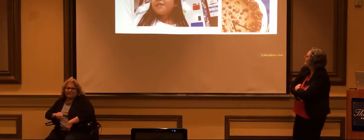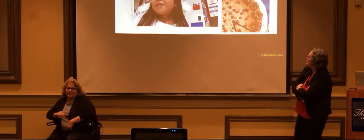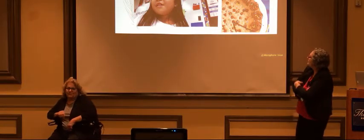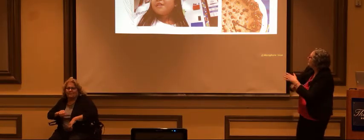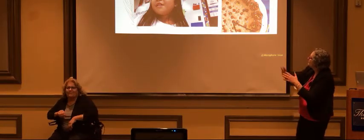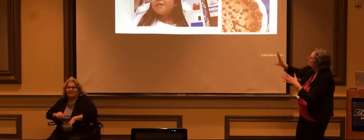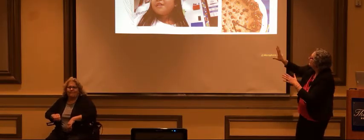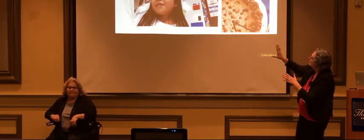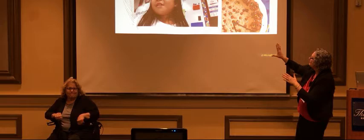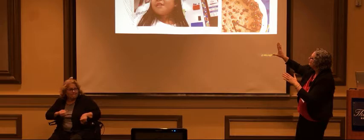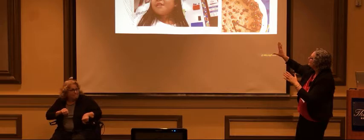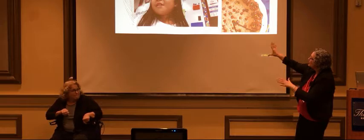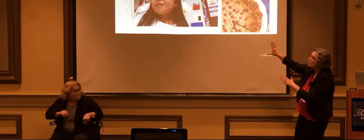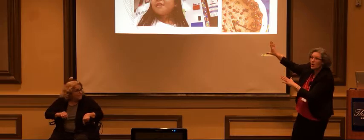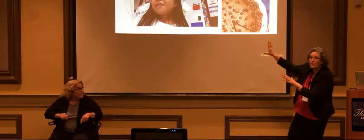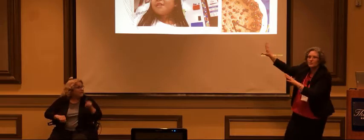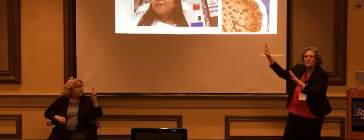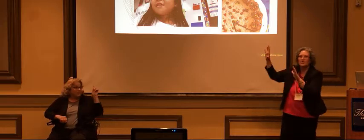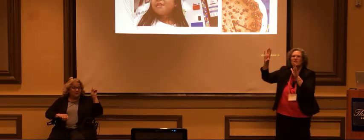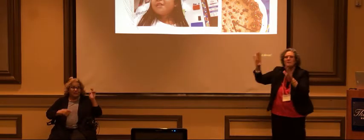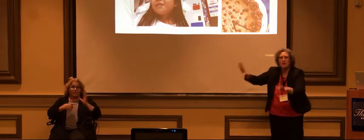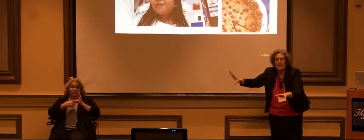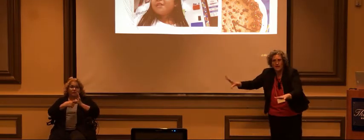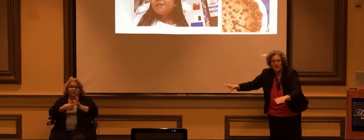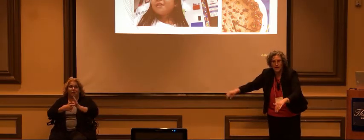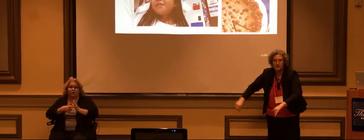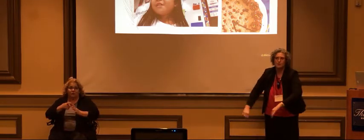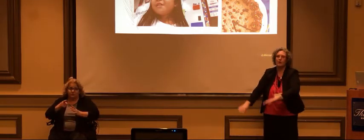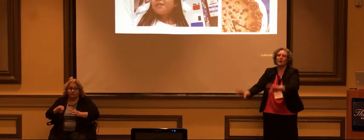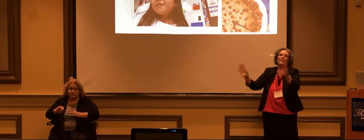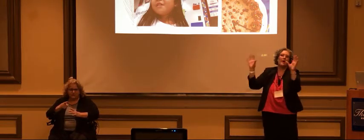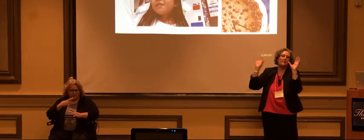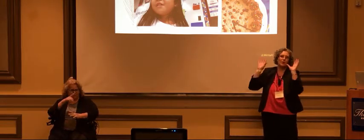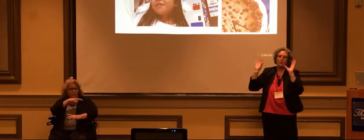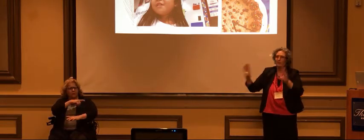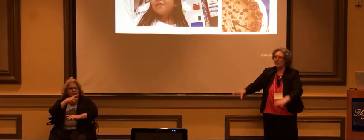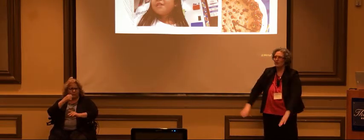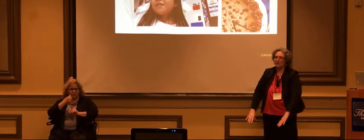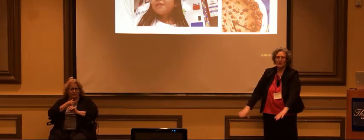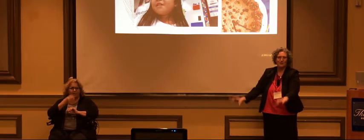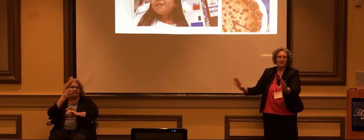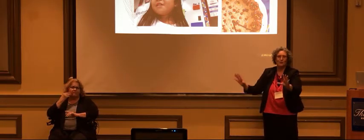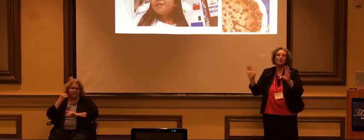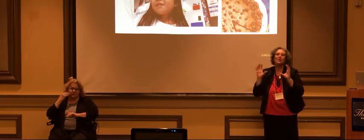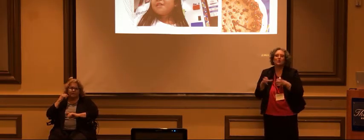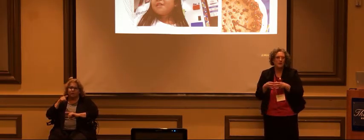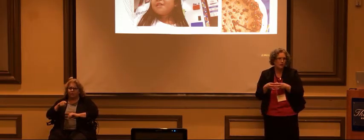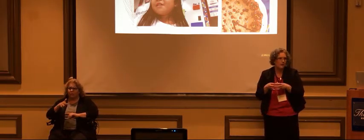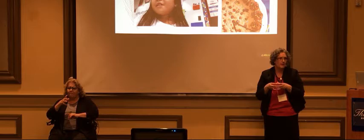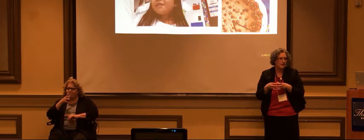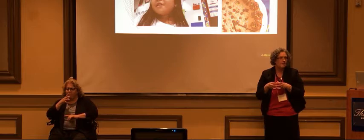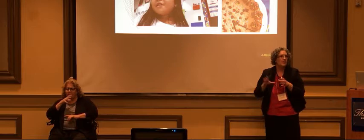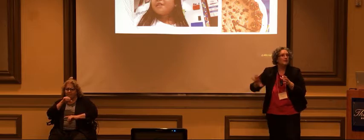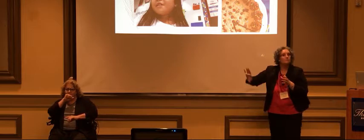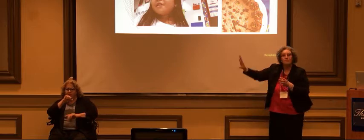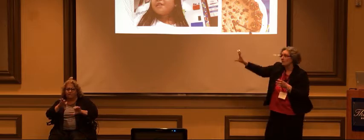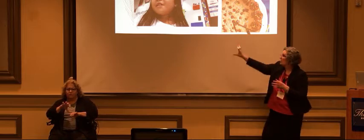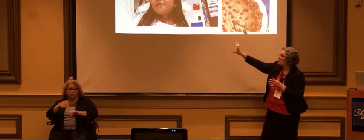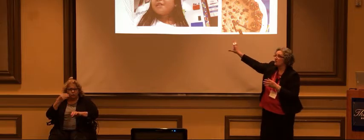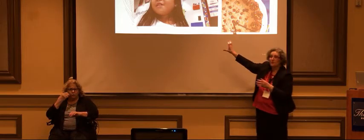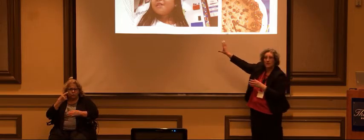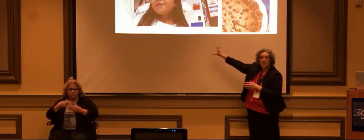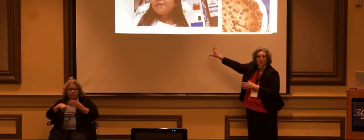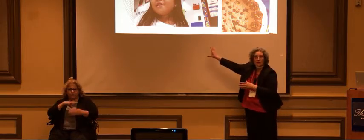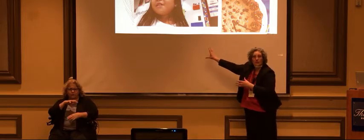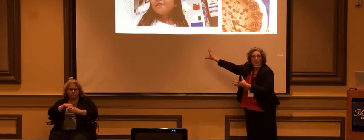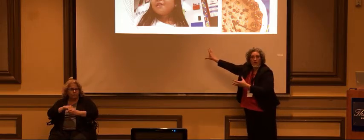Okay. This shows. I mean, she's made cakes. Her mom and her bake. She loves to do it. She knew the ingredients. This